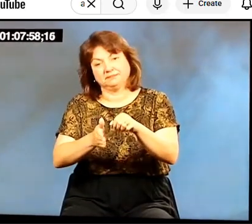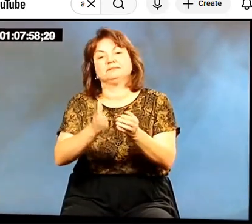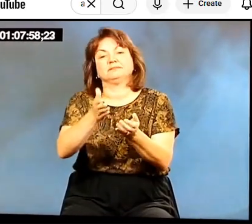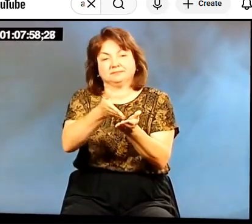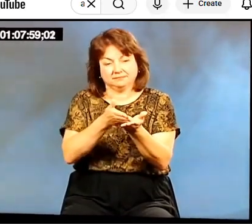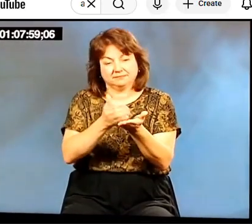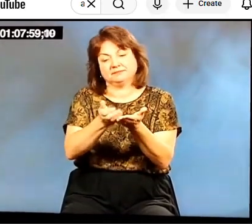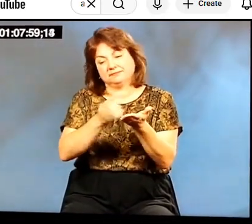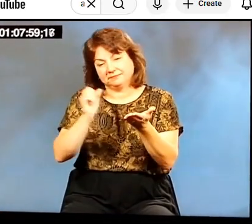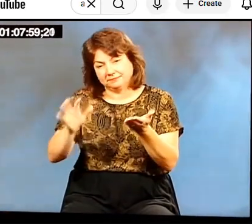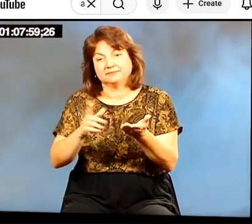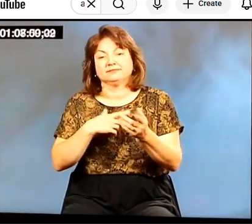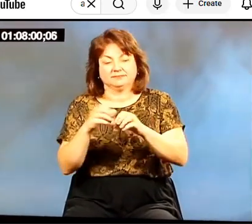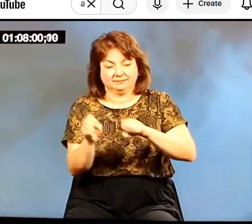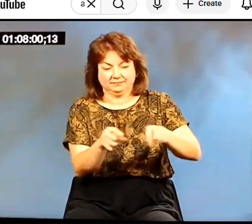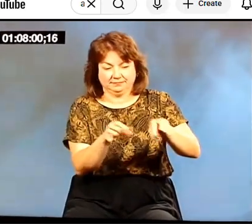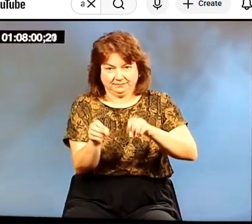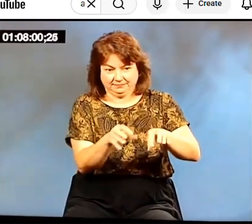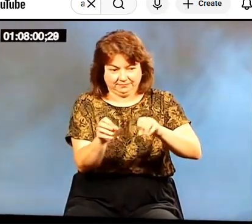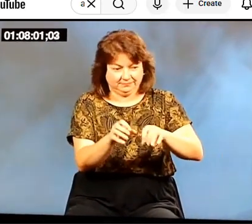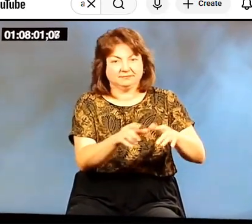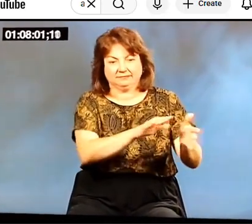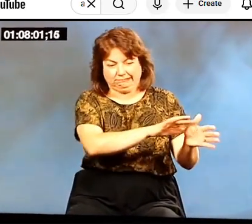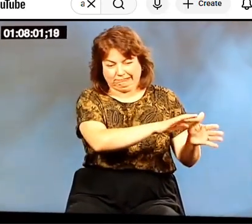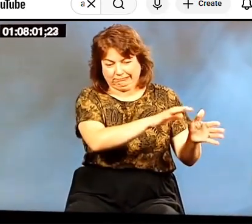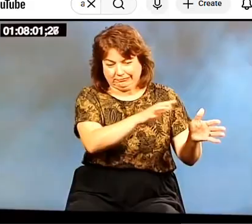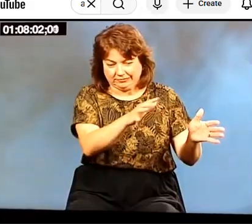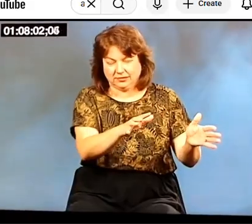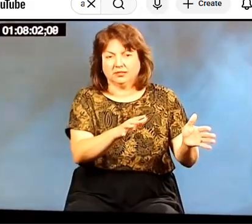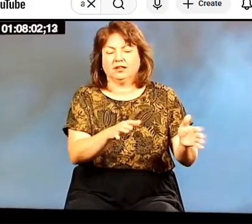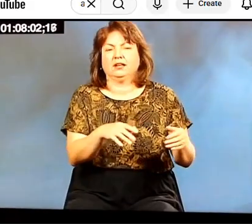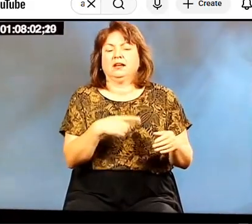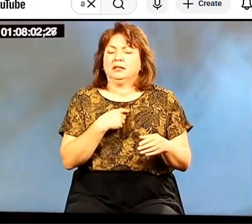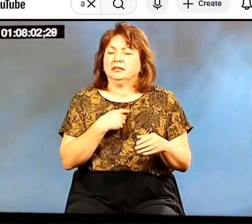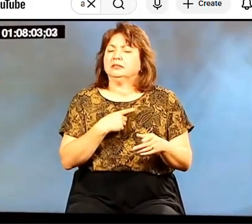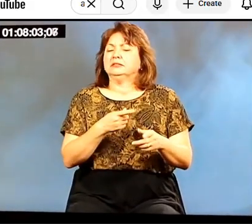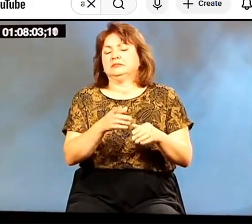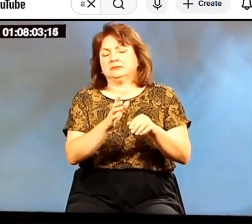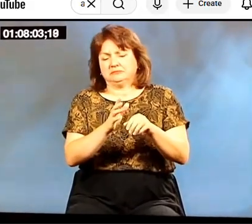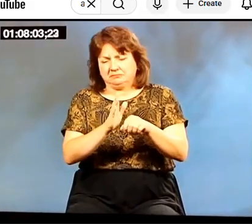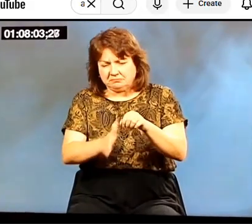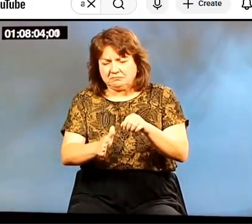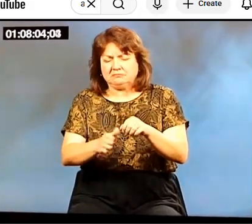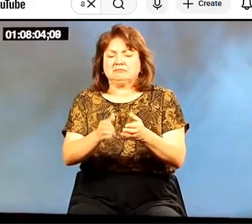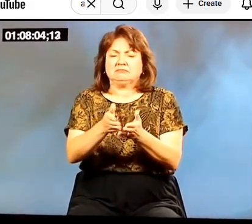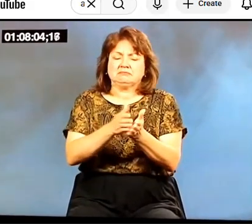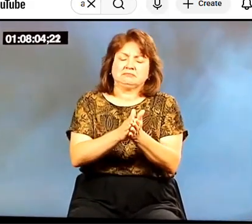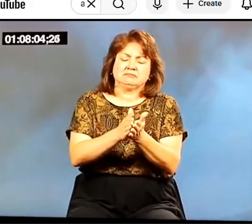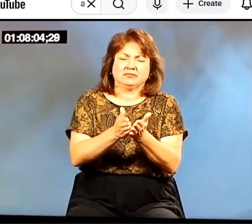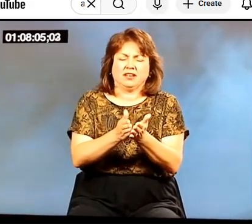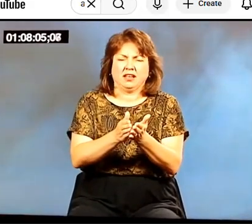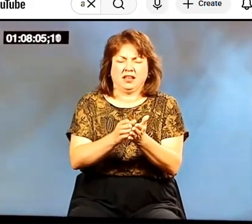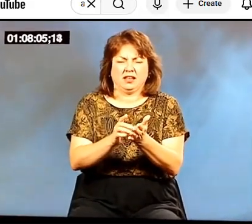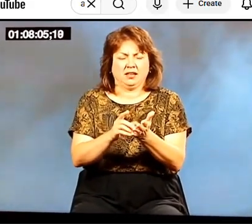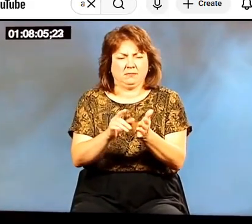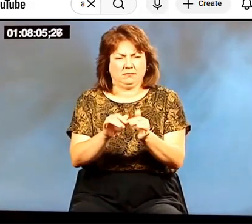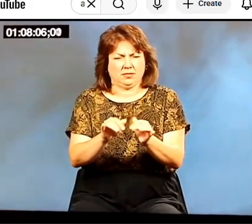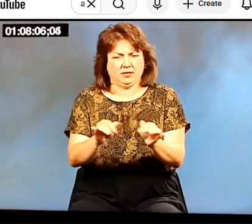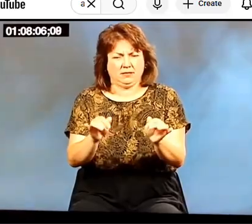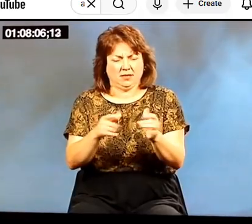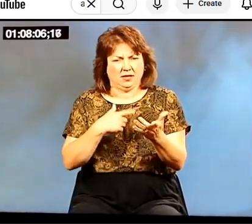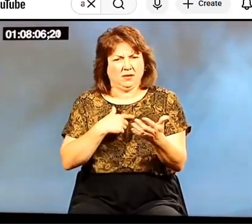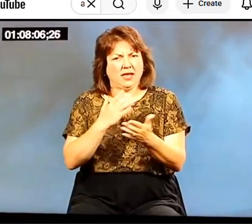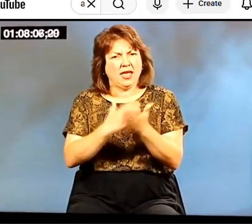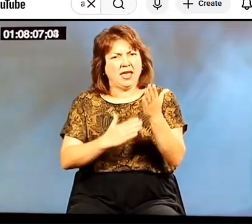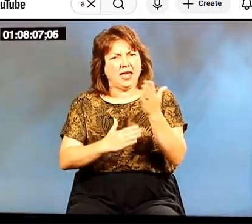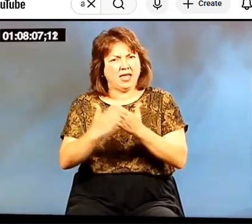I continued that process, cut the stem off, throw in the trash, take out the seeds, and then throw them in the bowl as they were piling up.